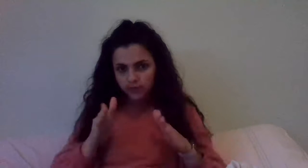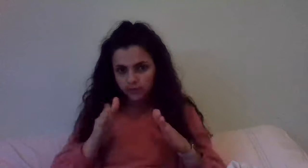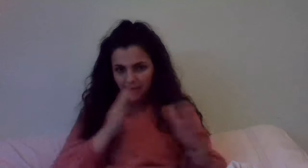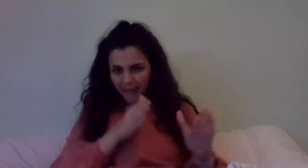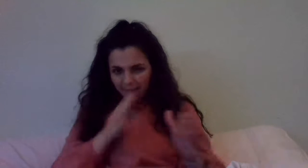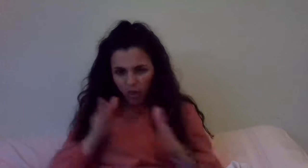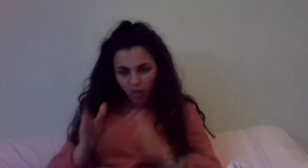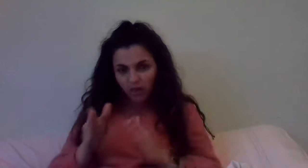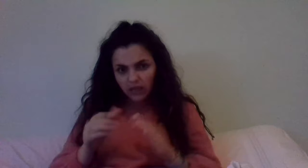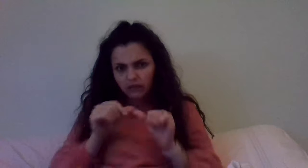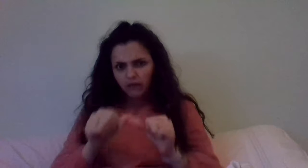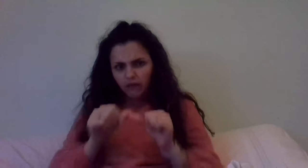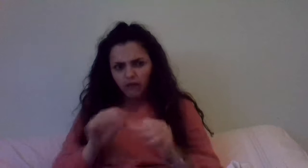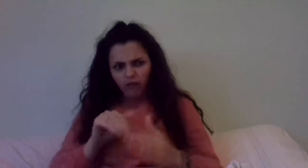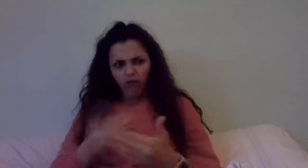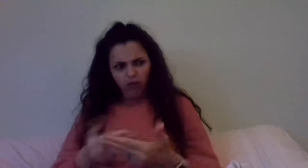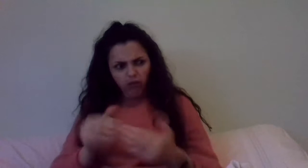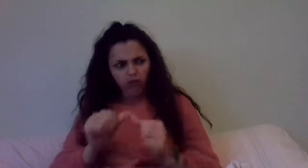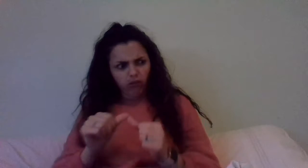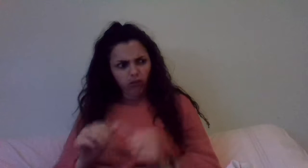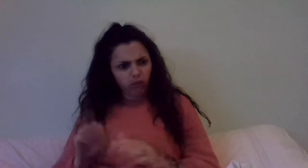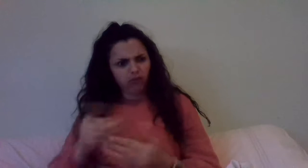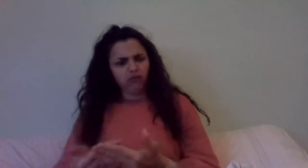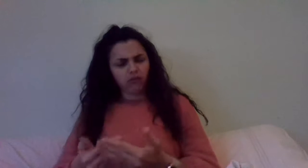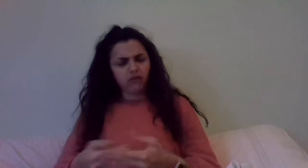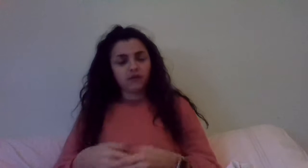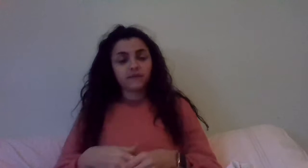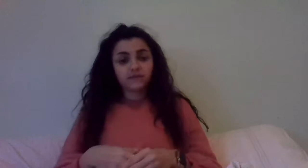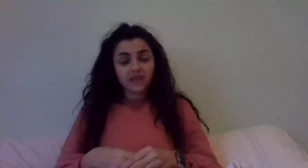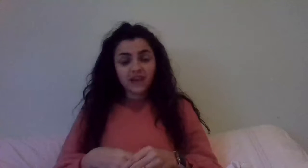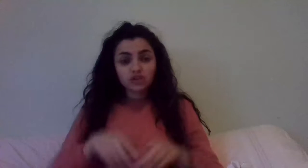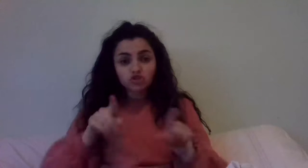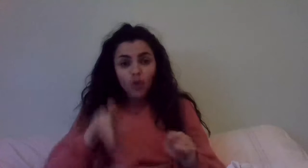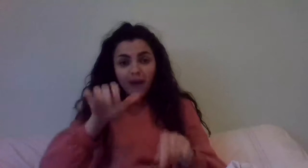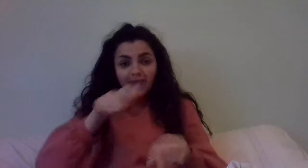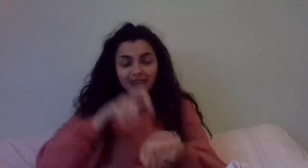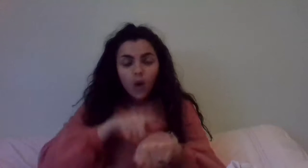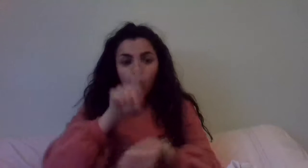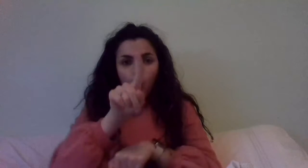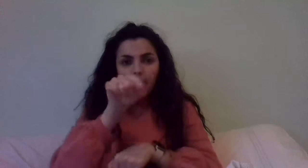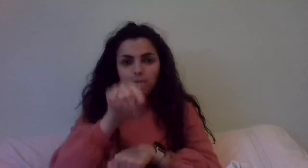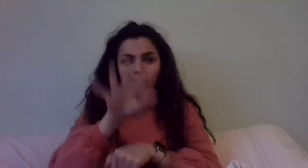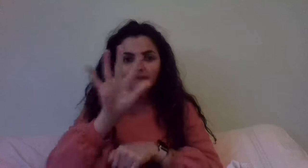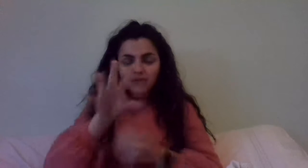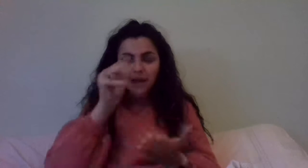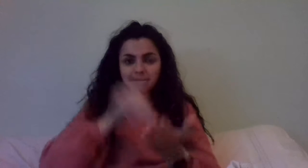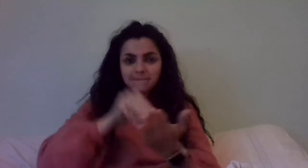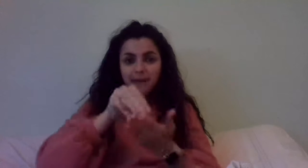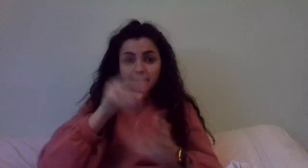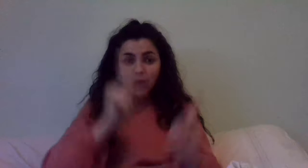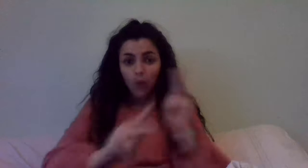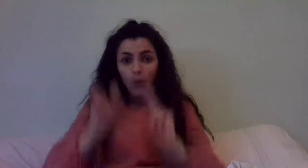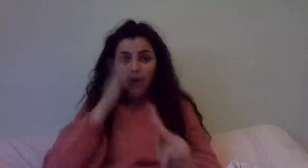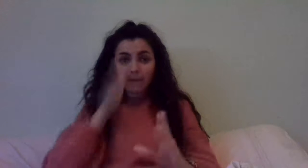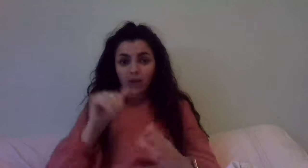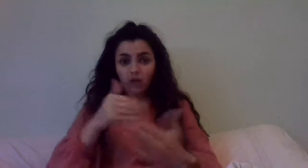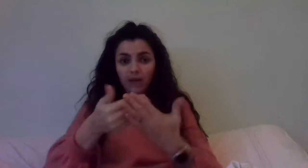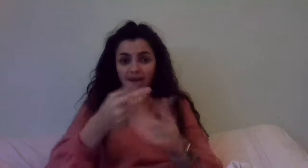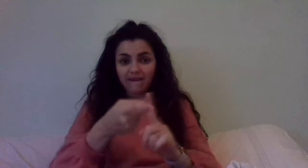anticipating this idea that in that decade, 1.5 million people are going to be coming from the rural areas